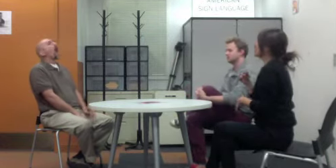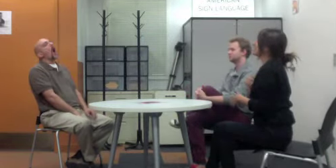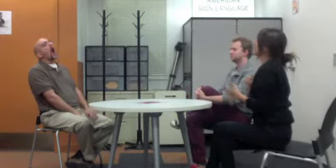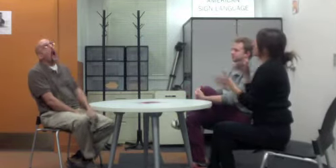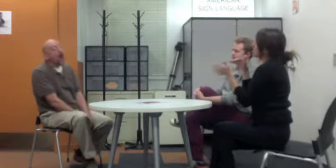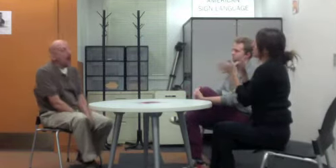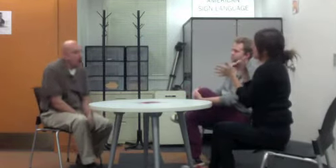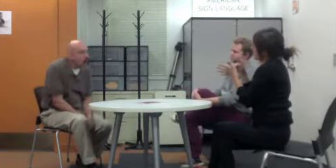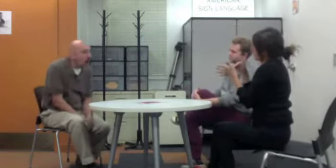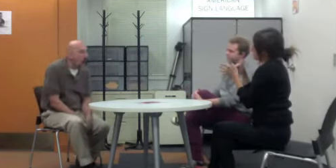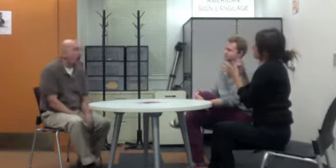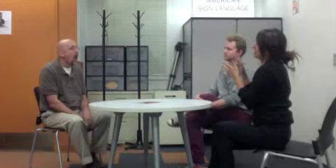understand.